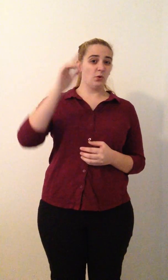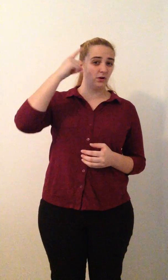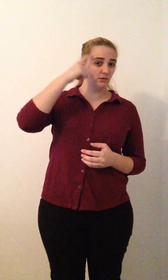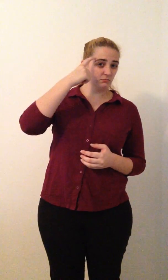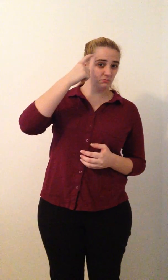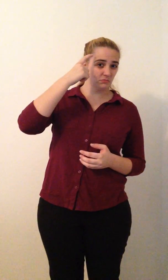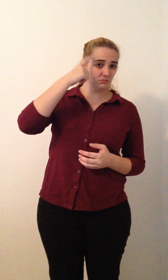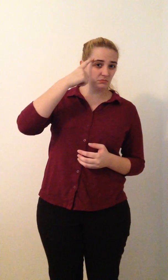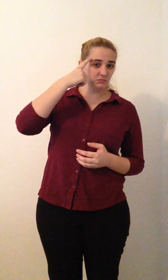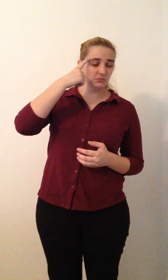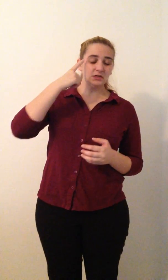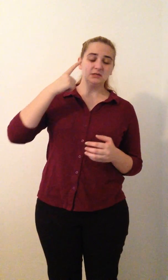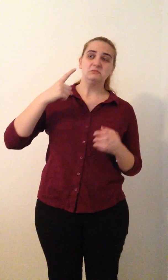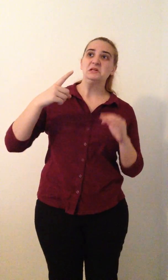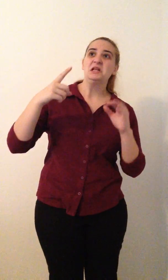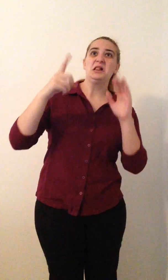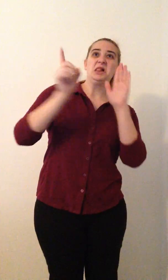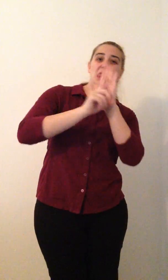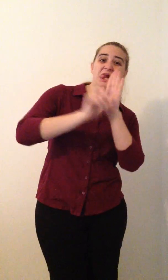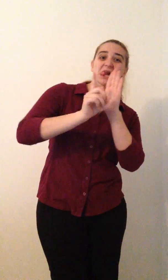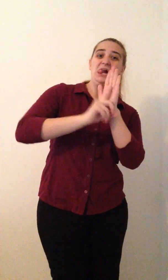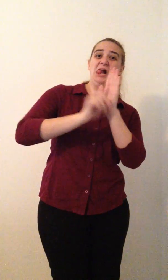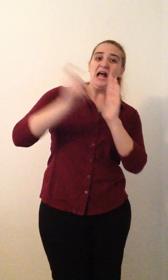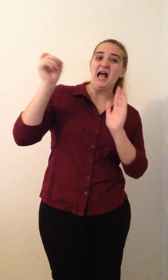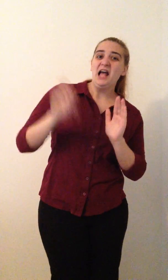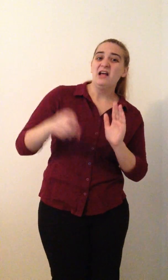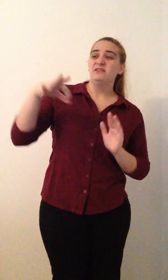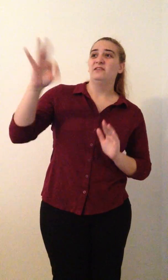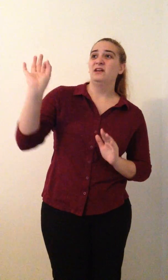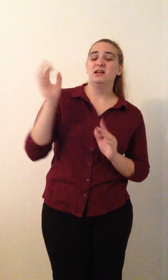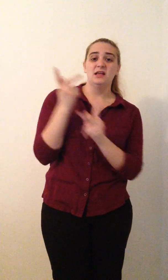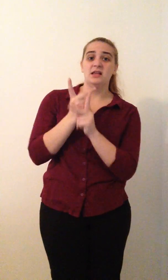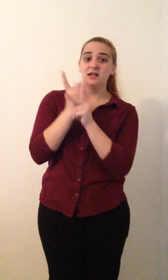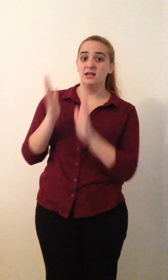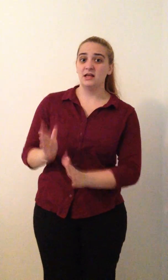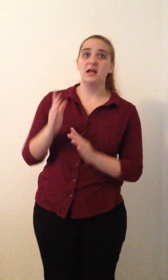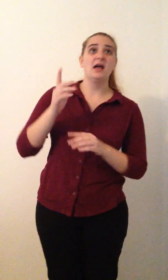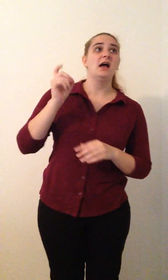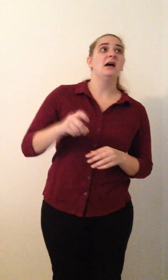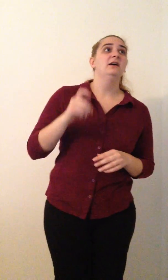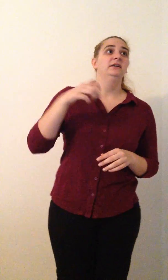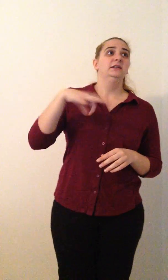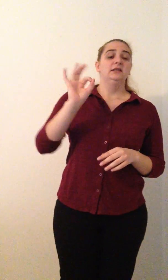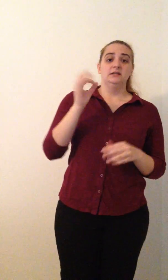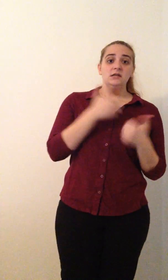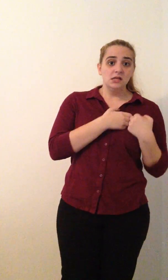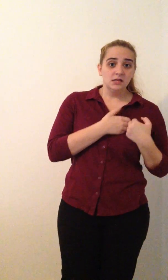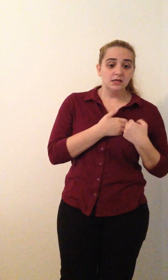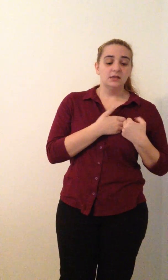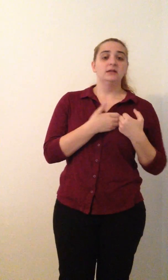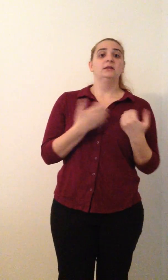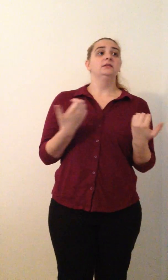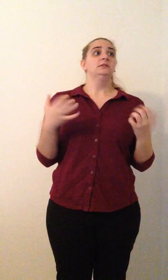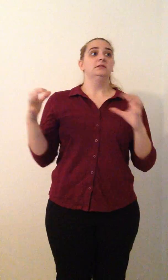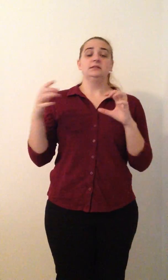I have to be finding my partner or my caregiver, I need safety, I need to be reunited with them. If I don't, you're just constantly